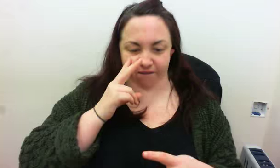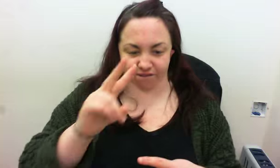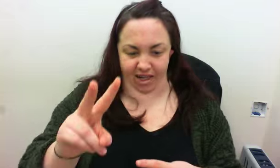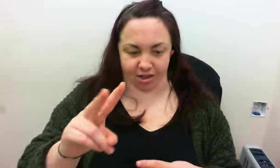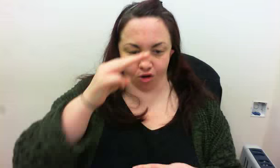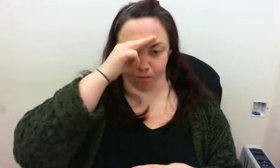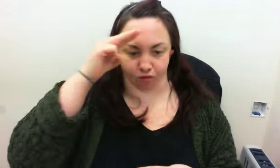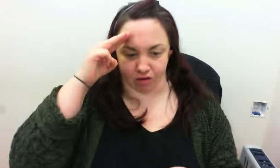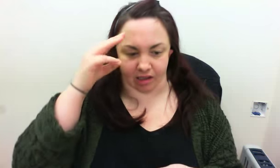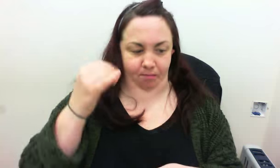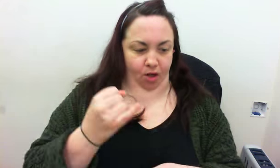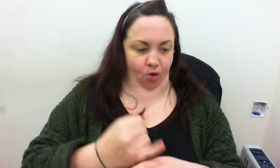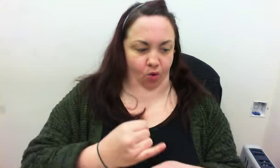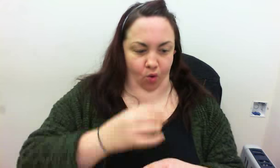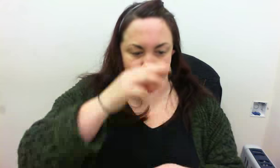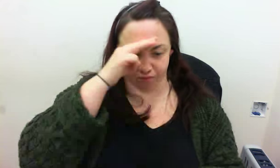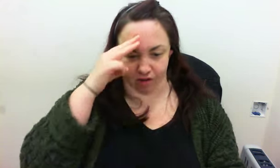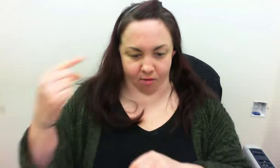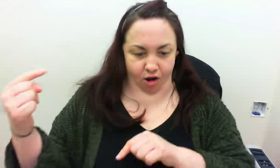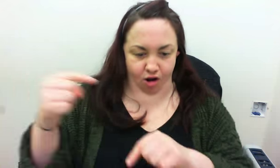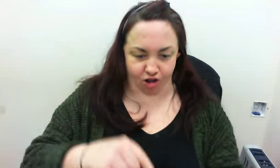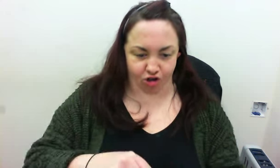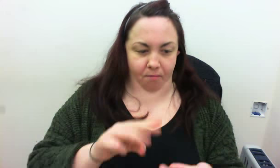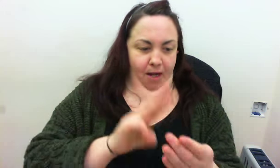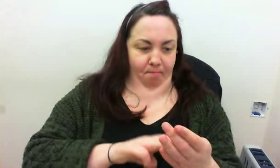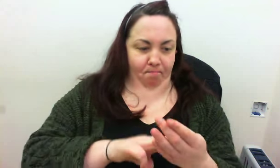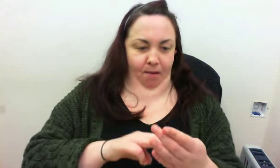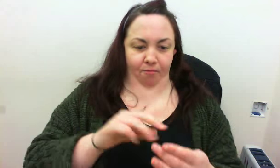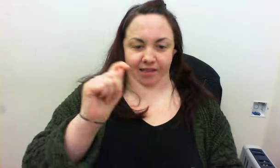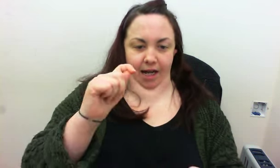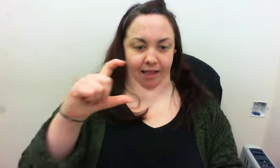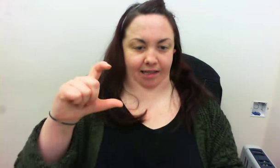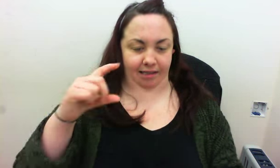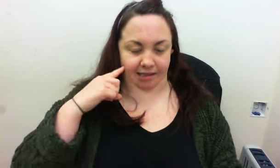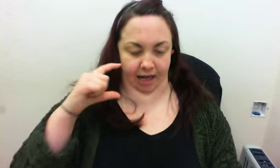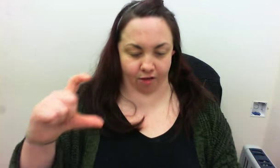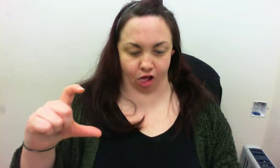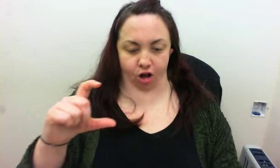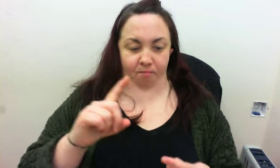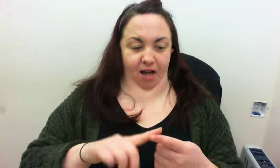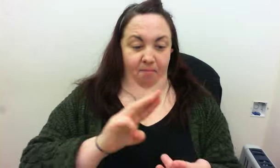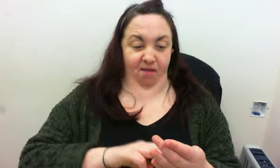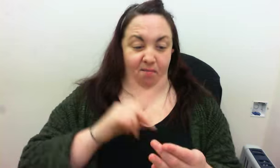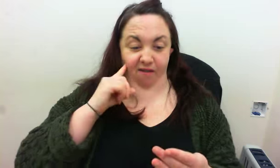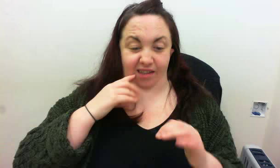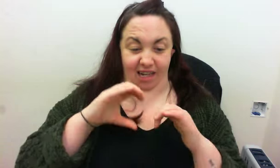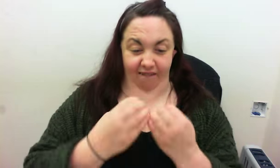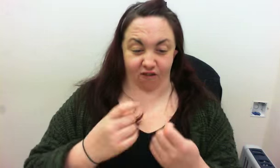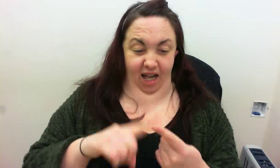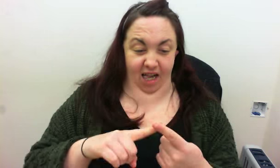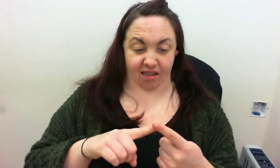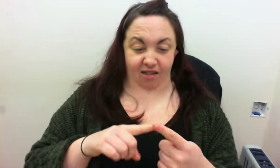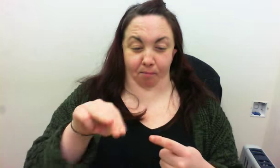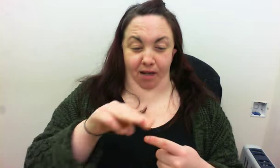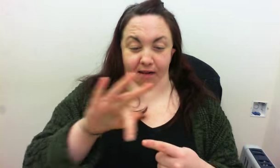people from the deaf community, you know, members of the Tala Deaf Club, and also a lot of local people as well will come and have a look and,